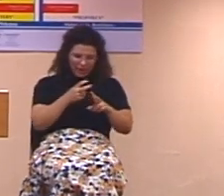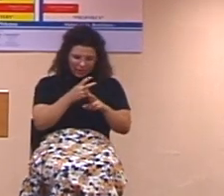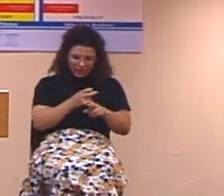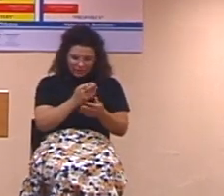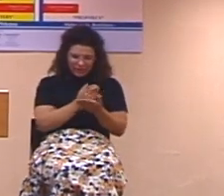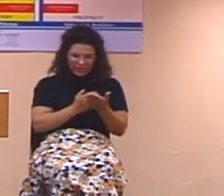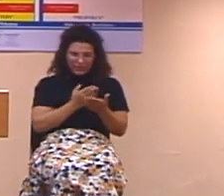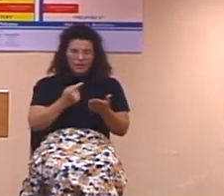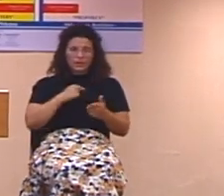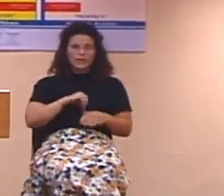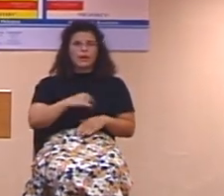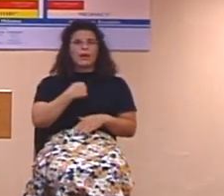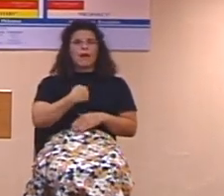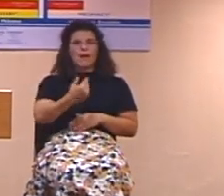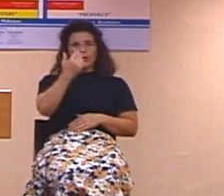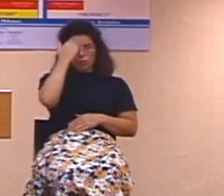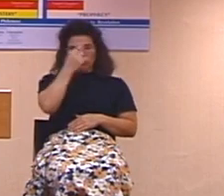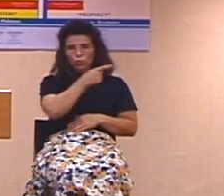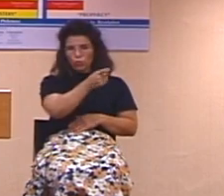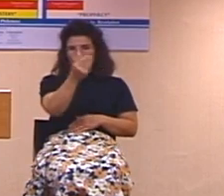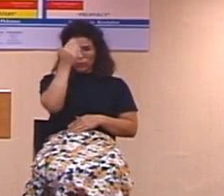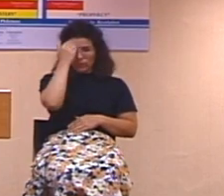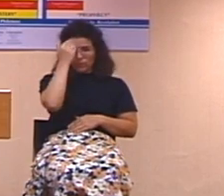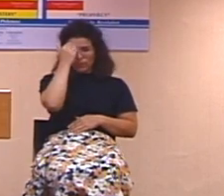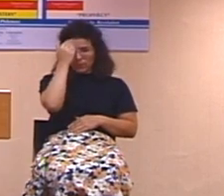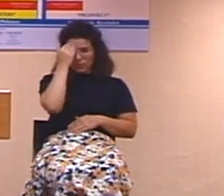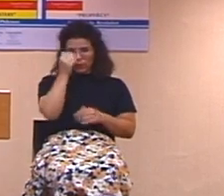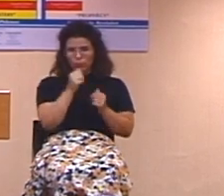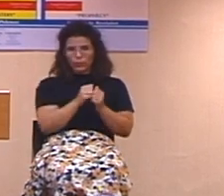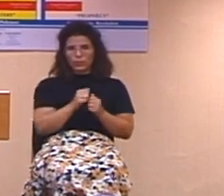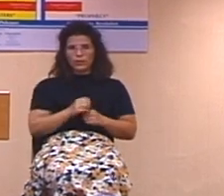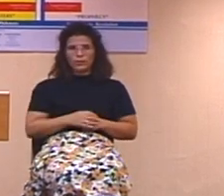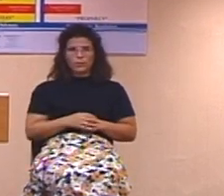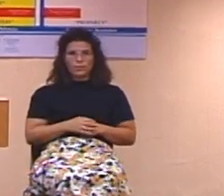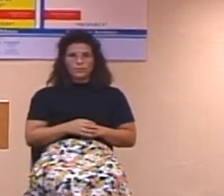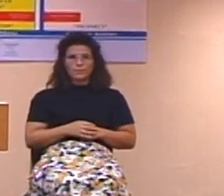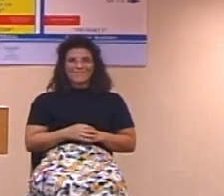I know you are familiar with.